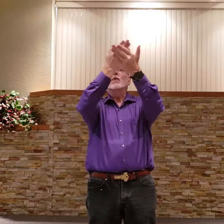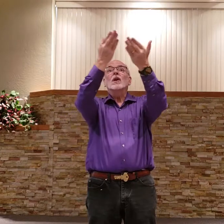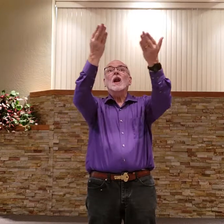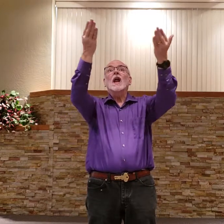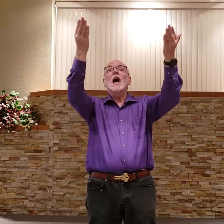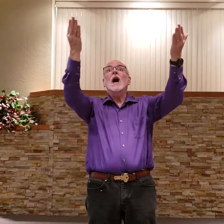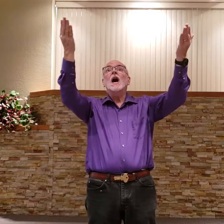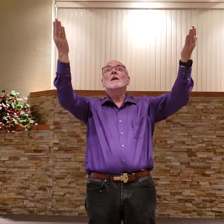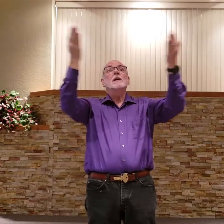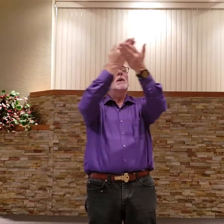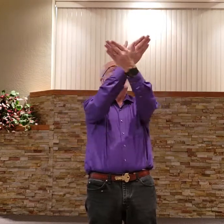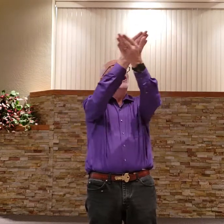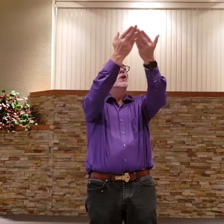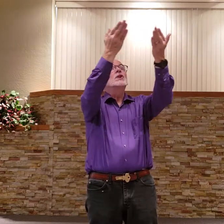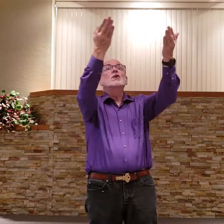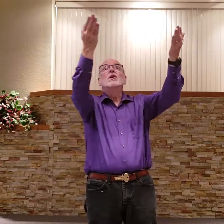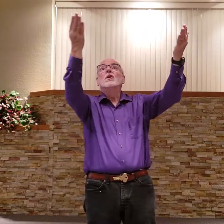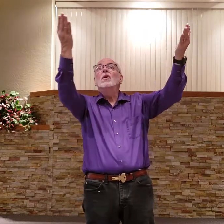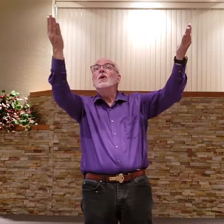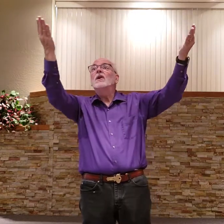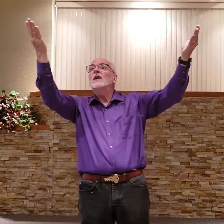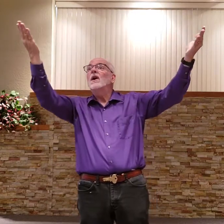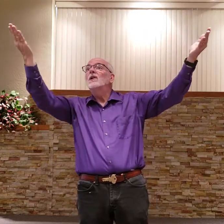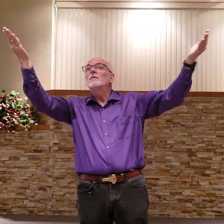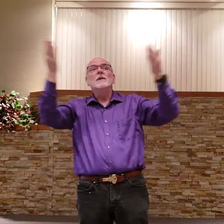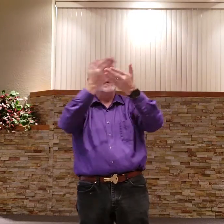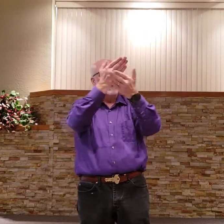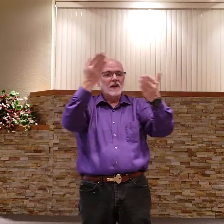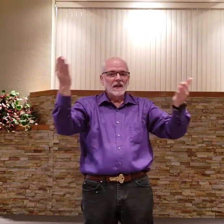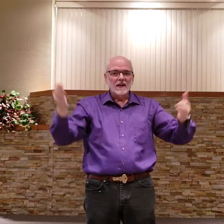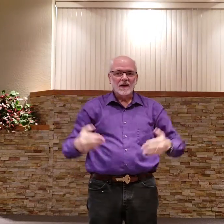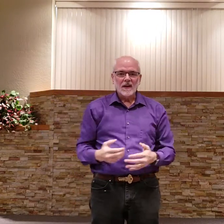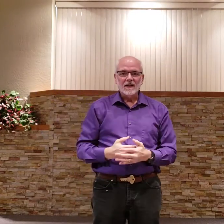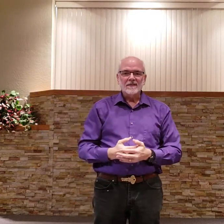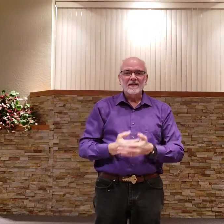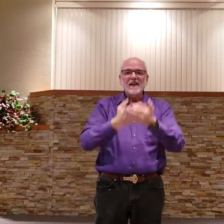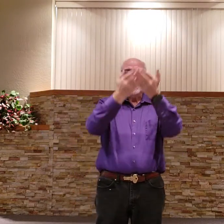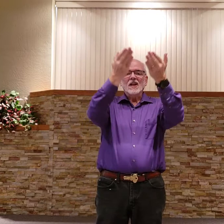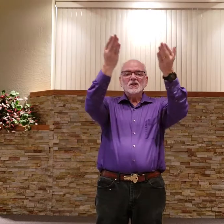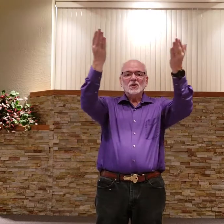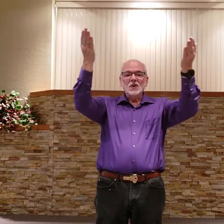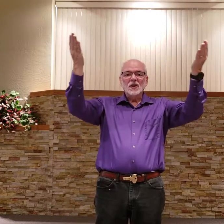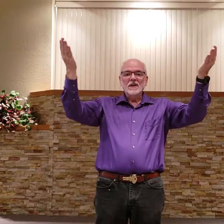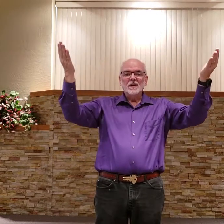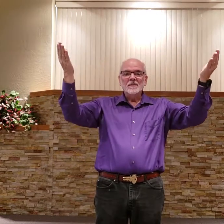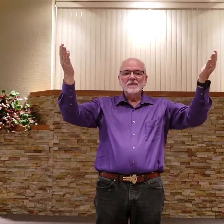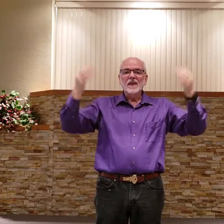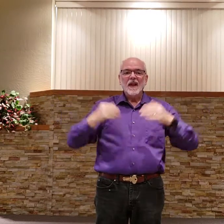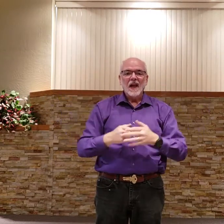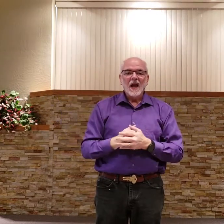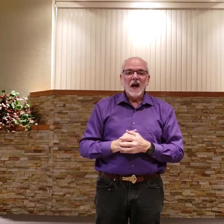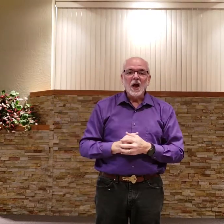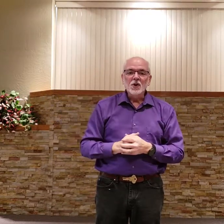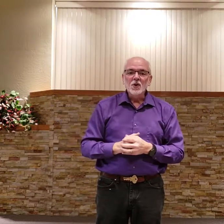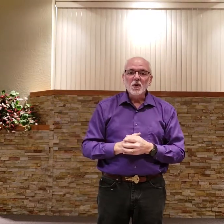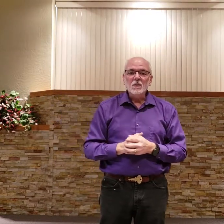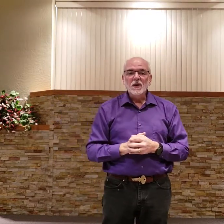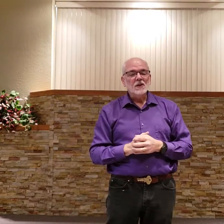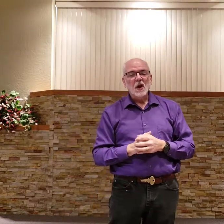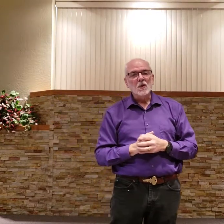were a lot of people. Just look at all the people. All right? Stood. A numerous